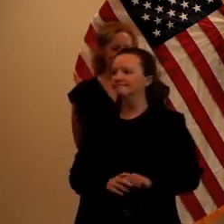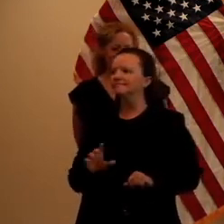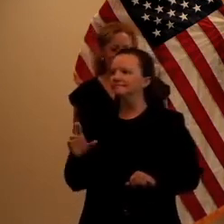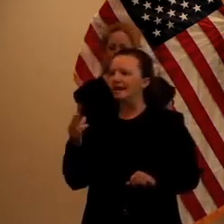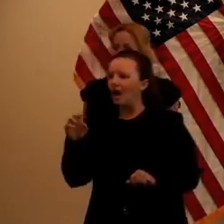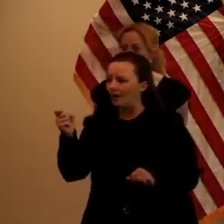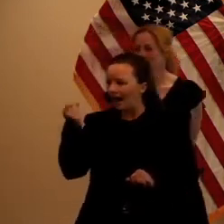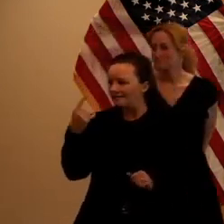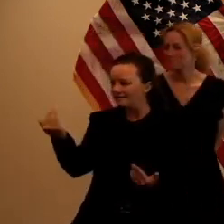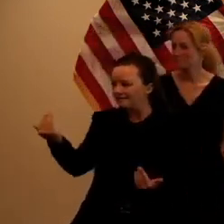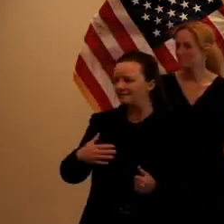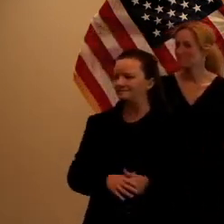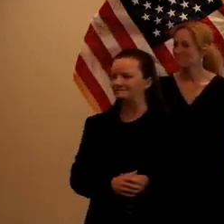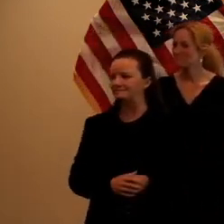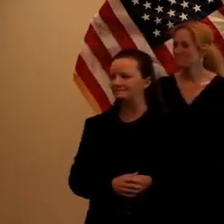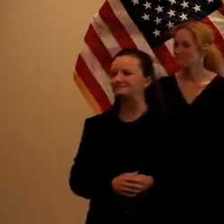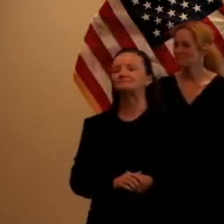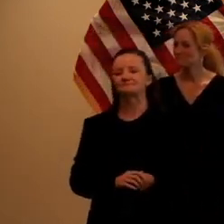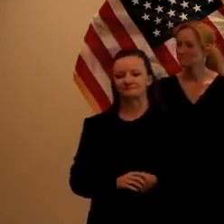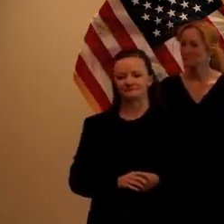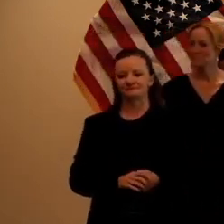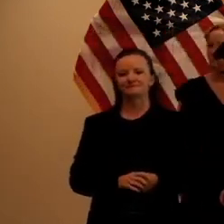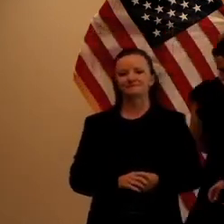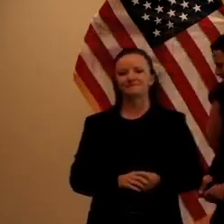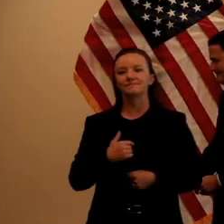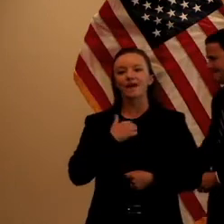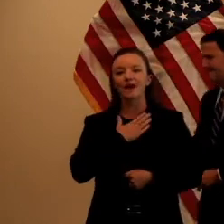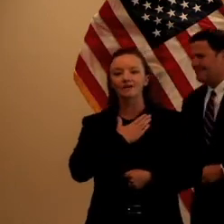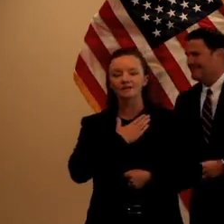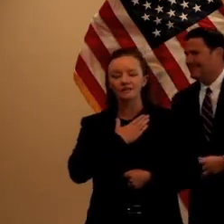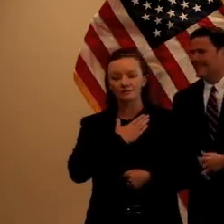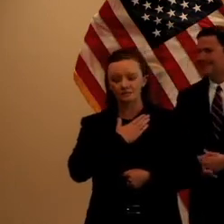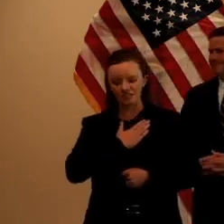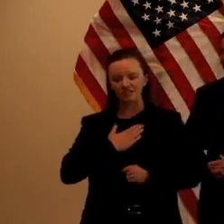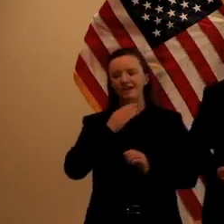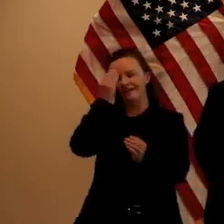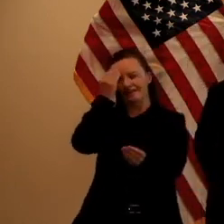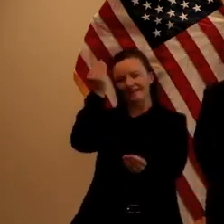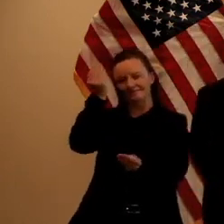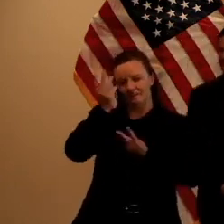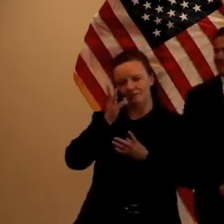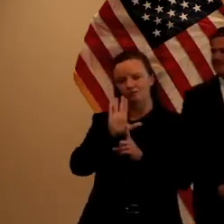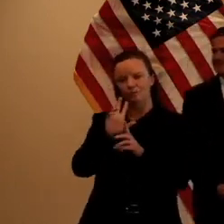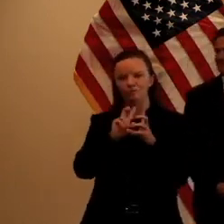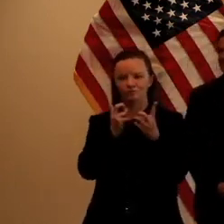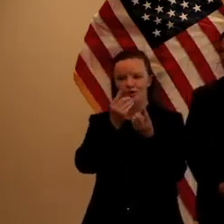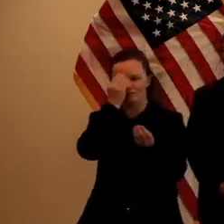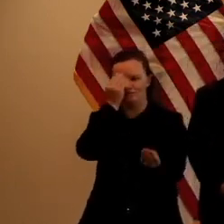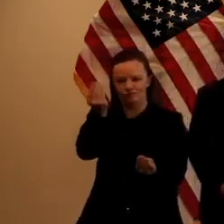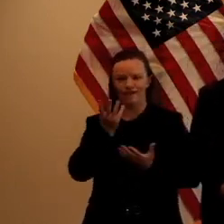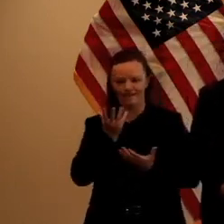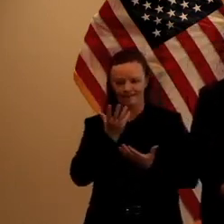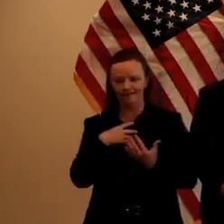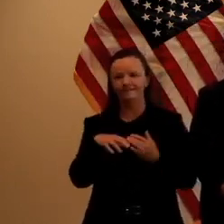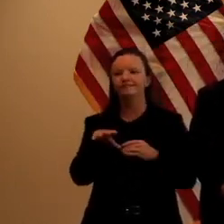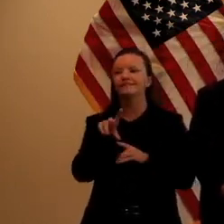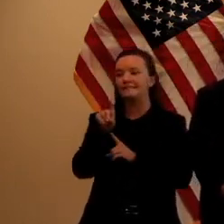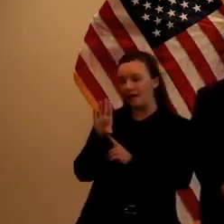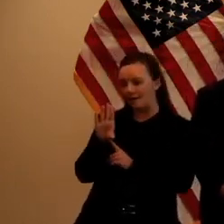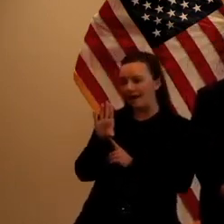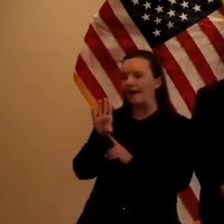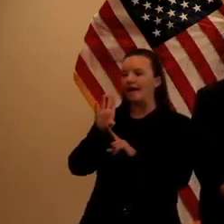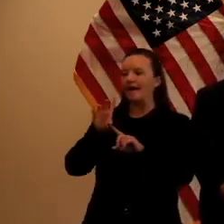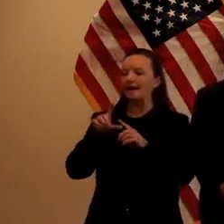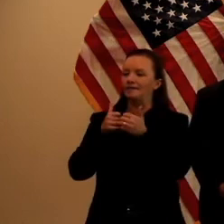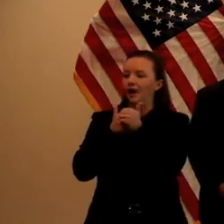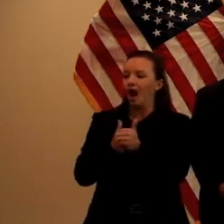Okay, Howie, go ahead and ask your question. I appreciate the information your department has provided and the database that you provide on zip